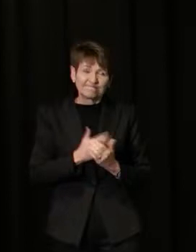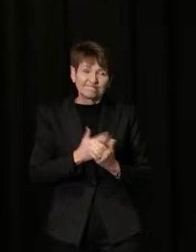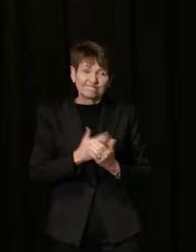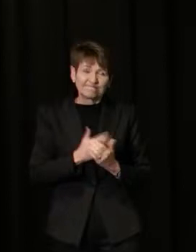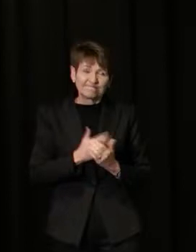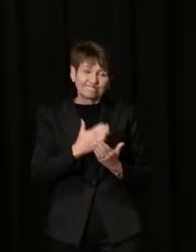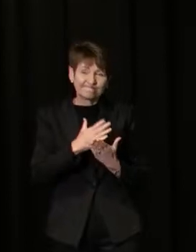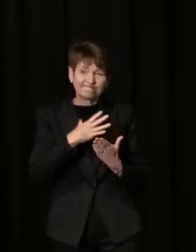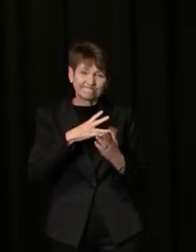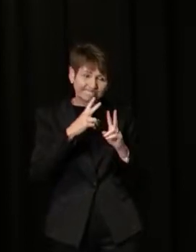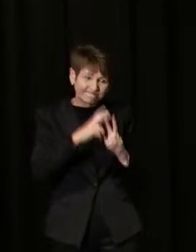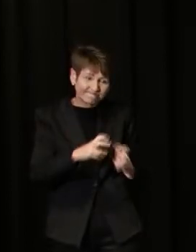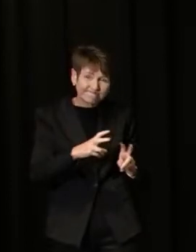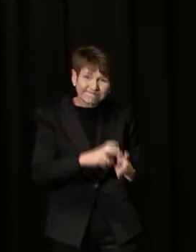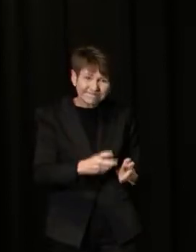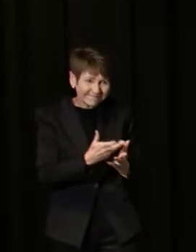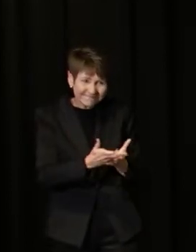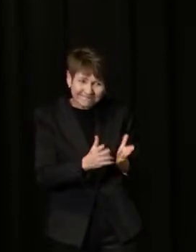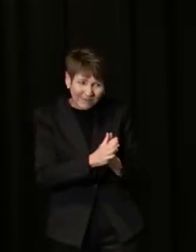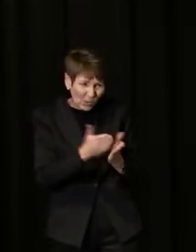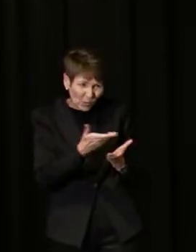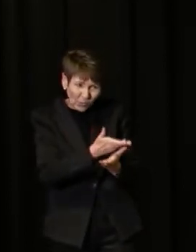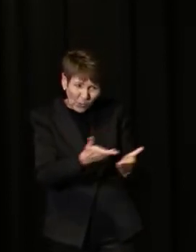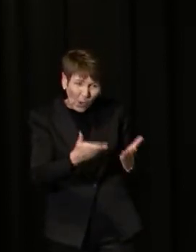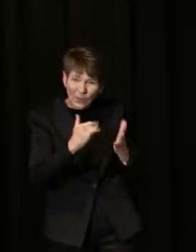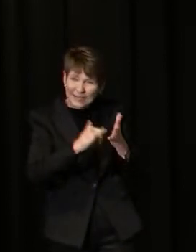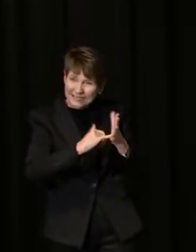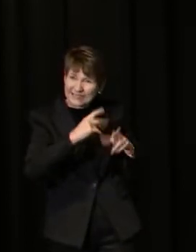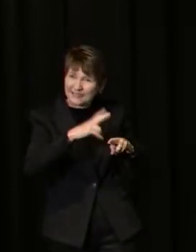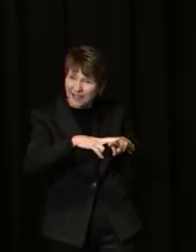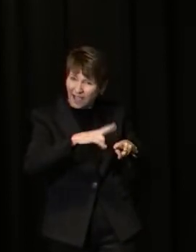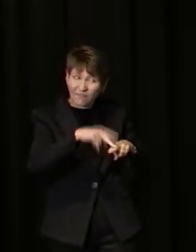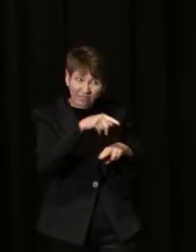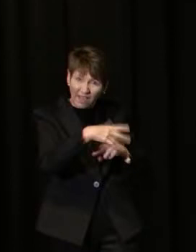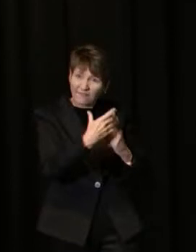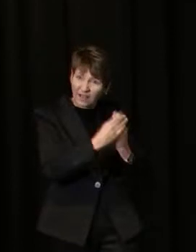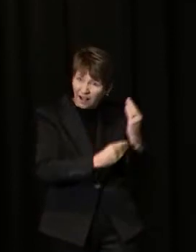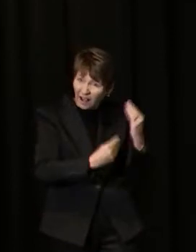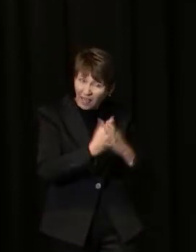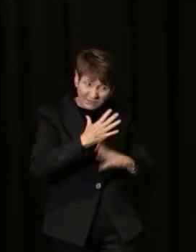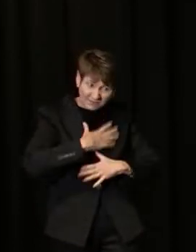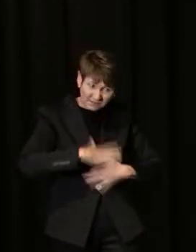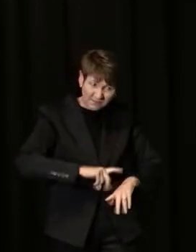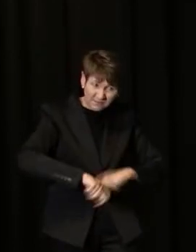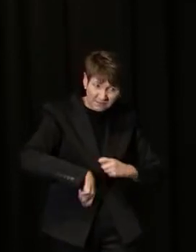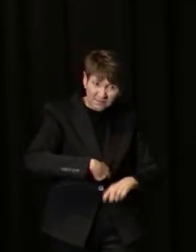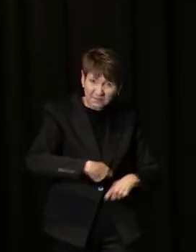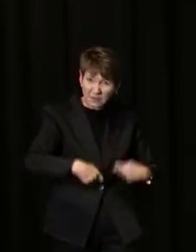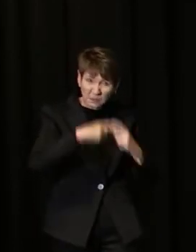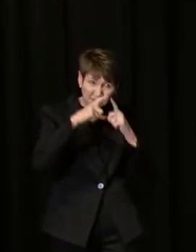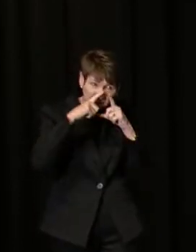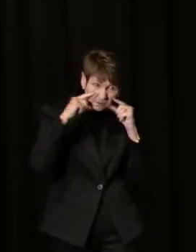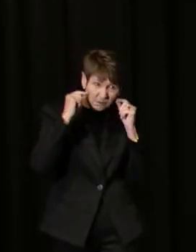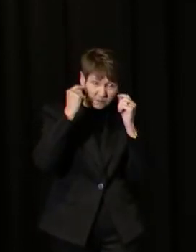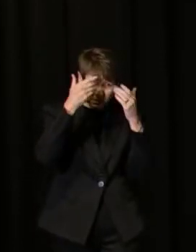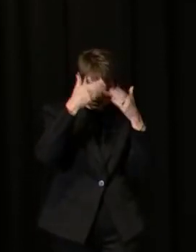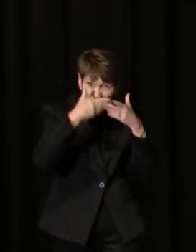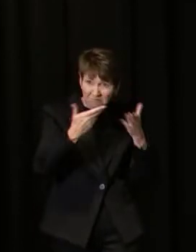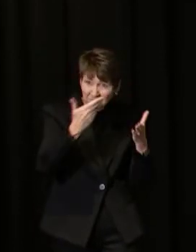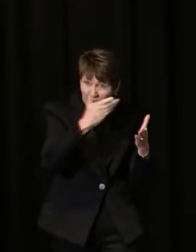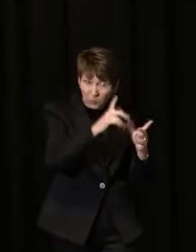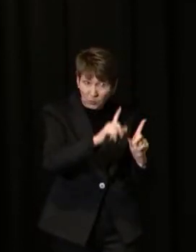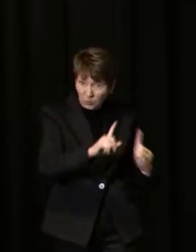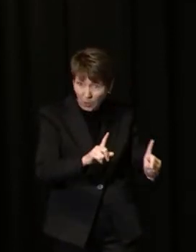clarity as to what the infection prevention and control measures and other arrangements are in place, which we have clearly